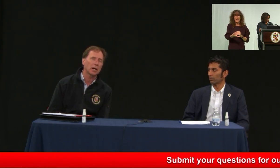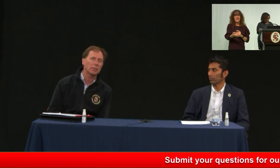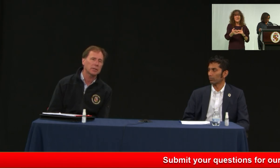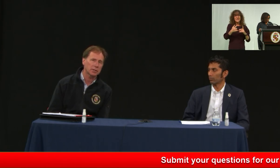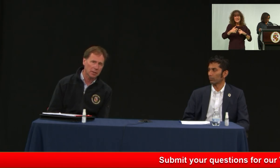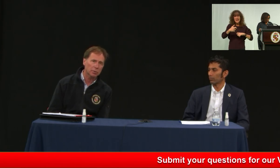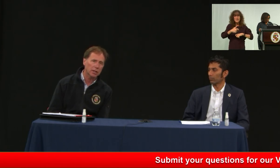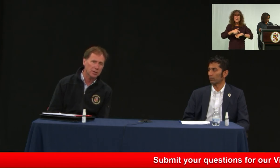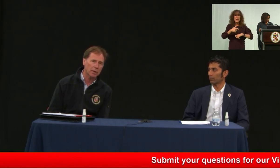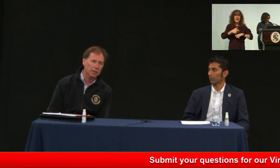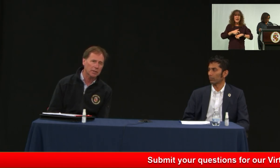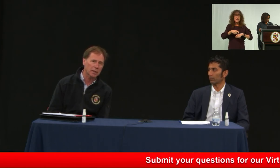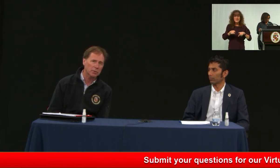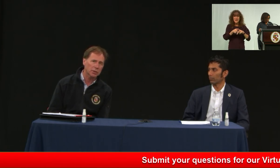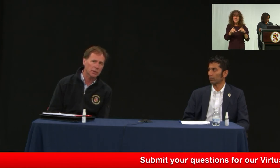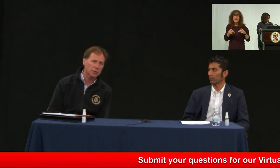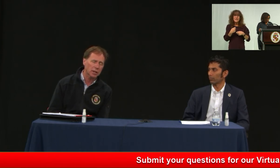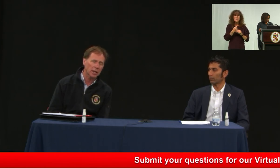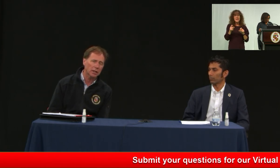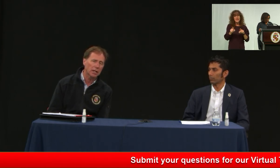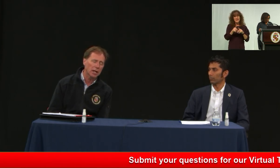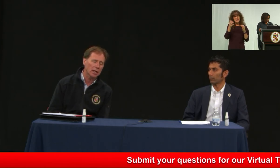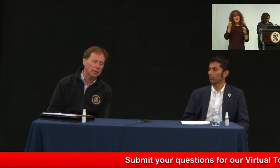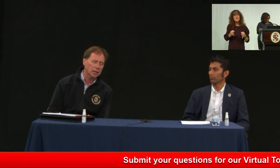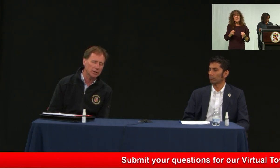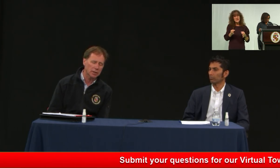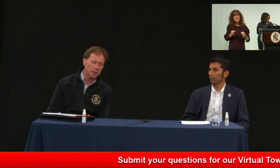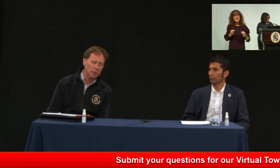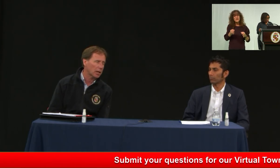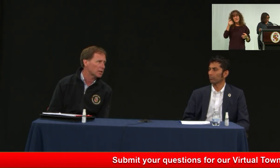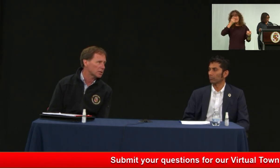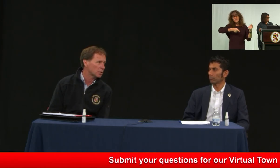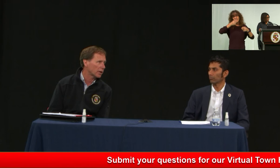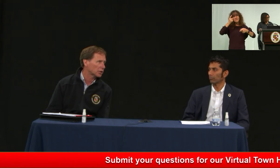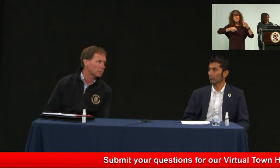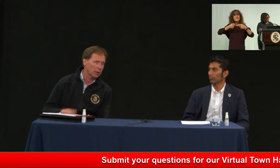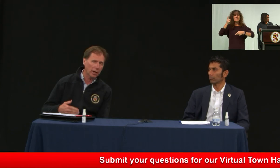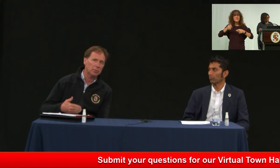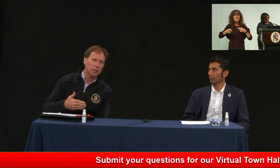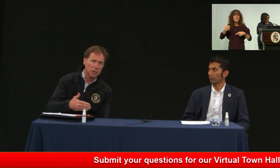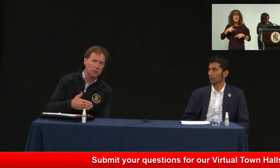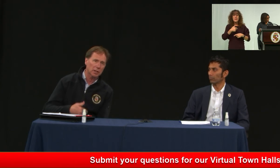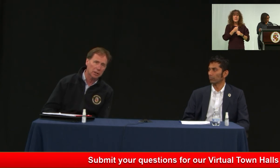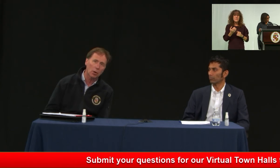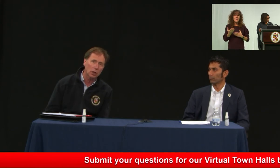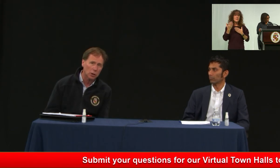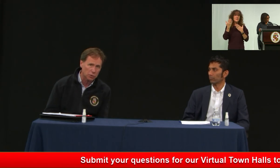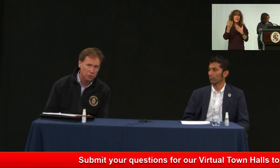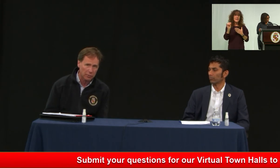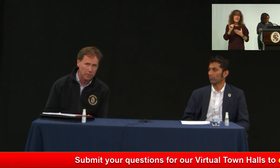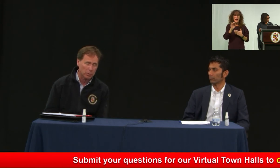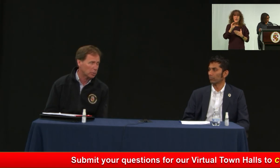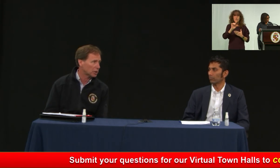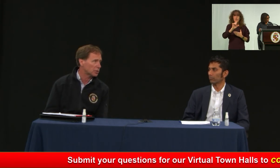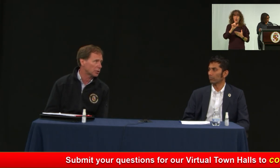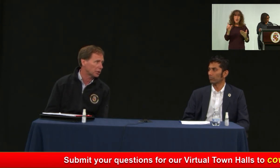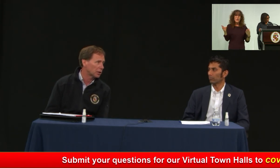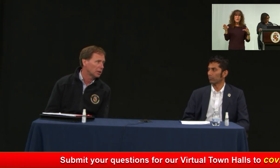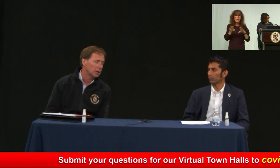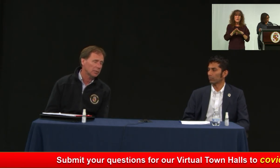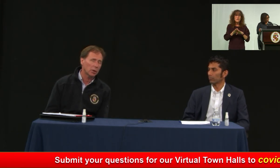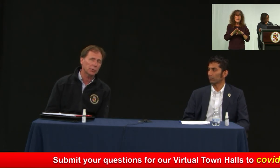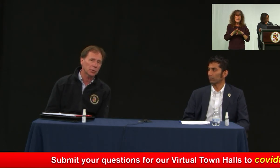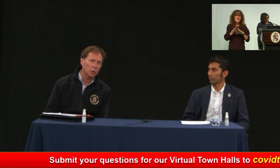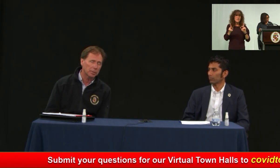time, in the same place, making the same decisions. And in some cases, we've actually made recommendations, like the mall closures. Everybody, we were